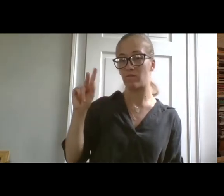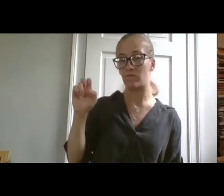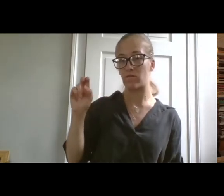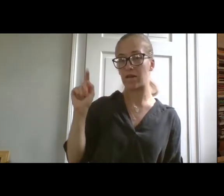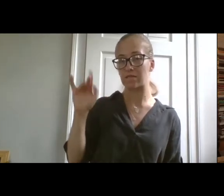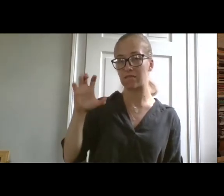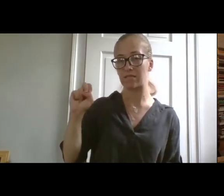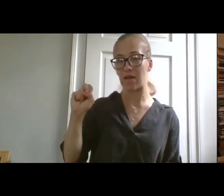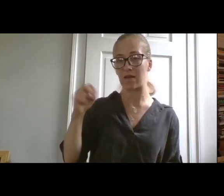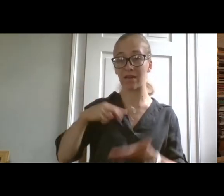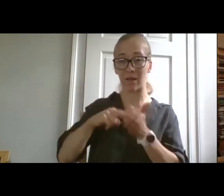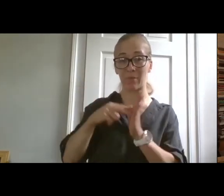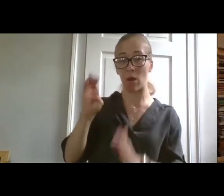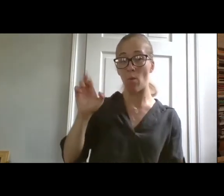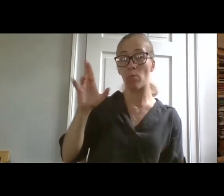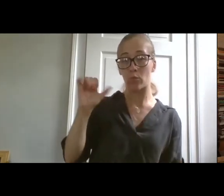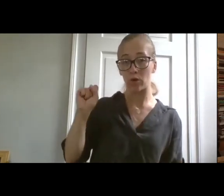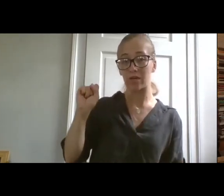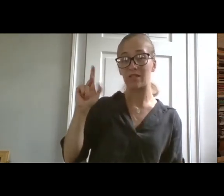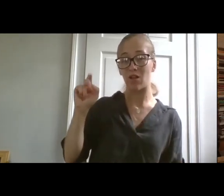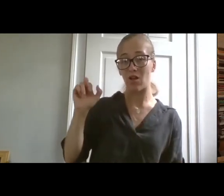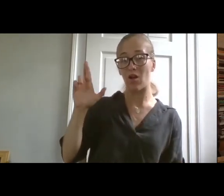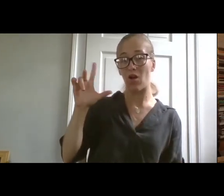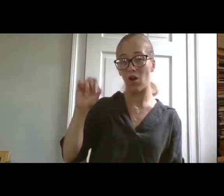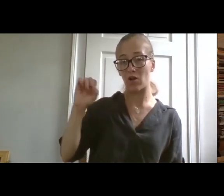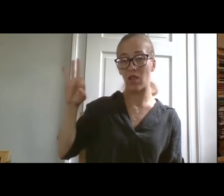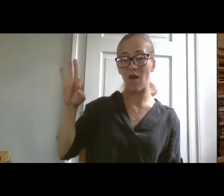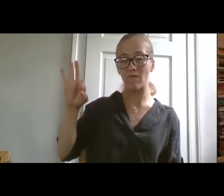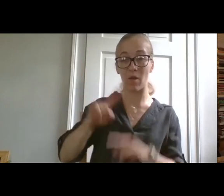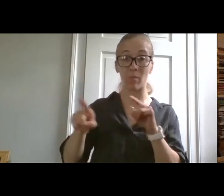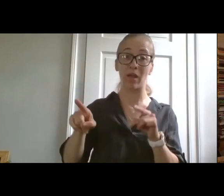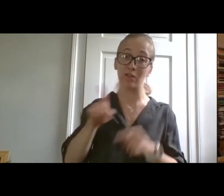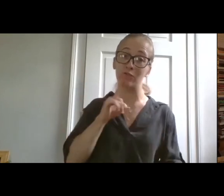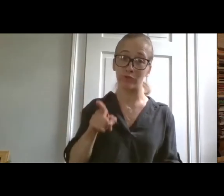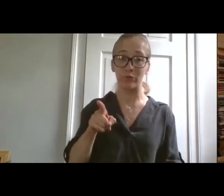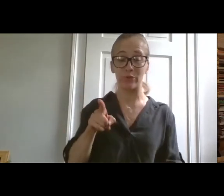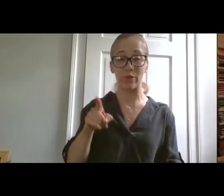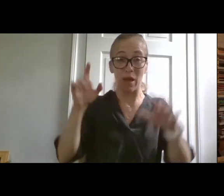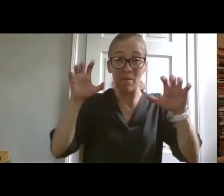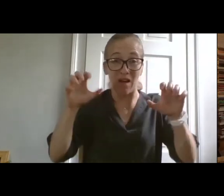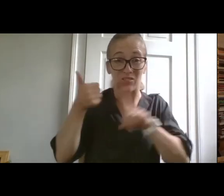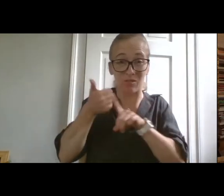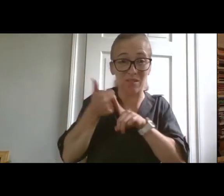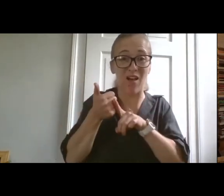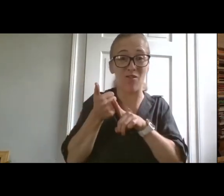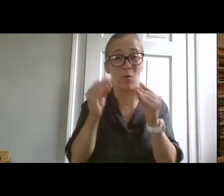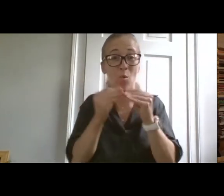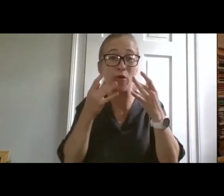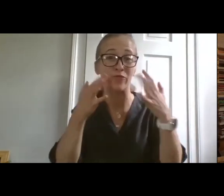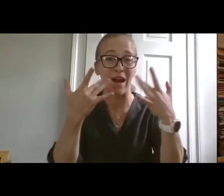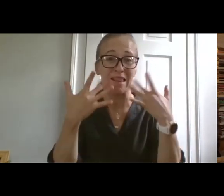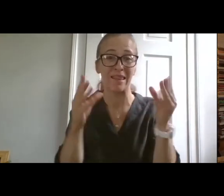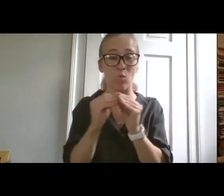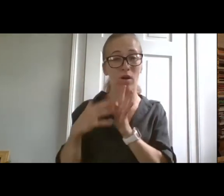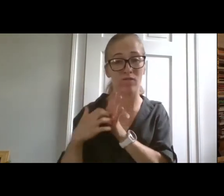I mean Boris Karloff's version of the monster. But in truth, the monster looks friendlier, more vulnerable than my father.